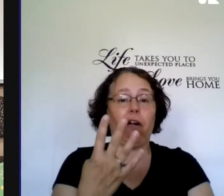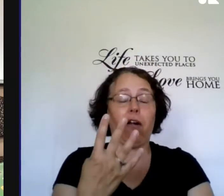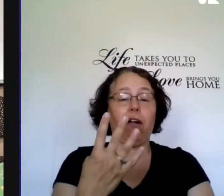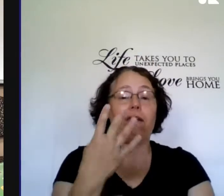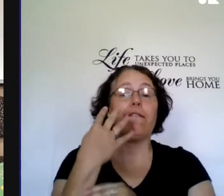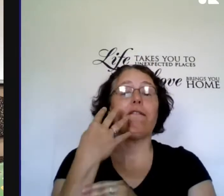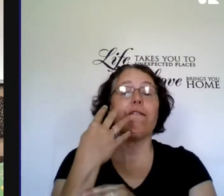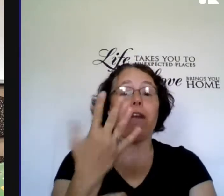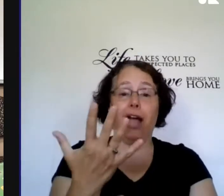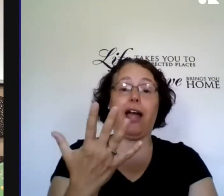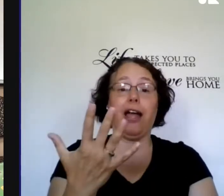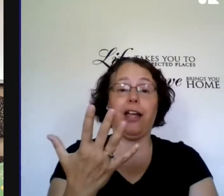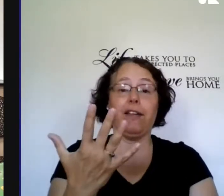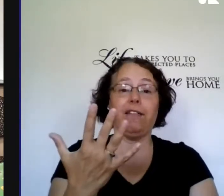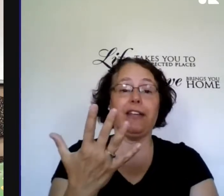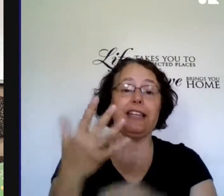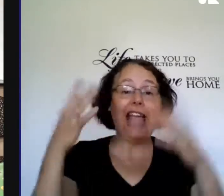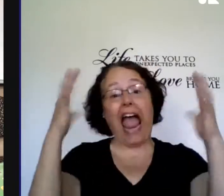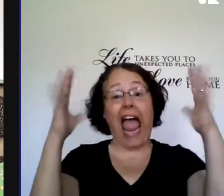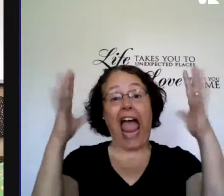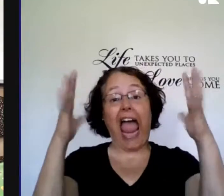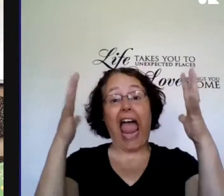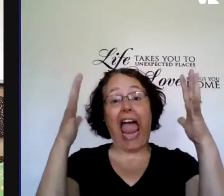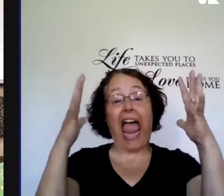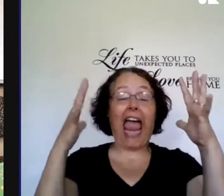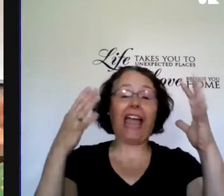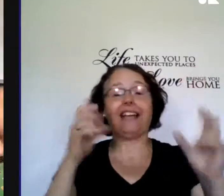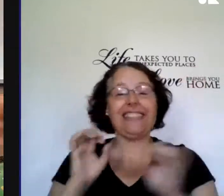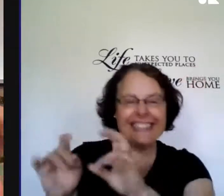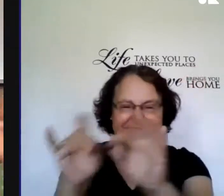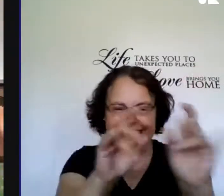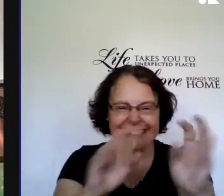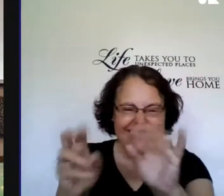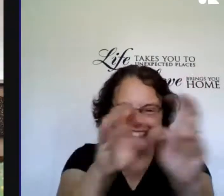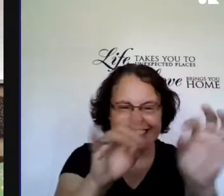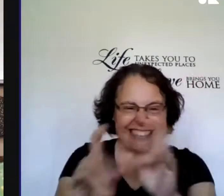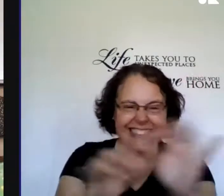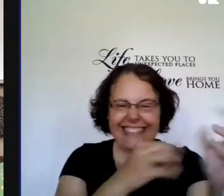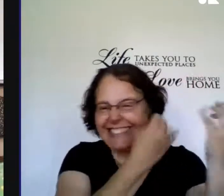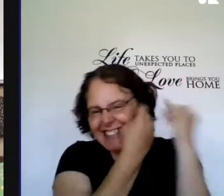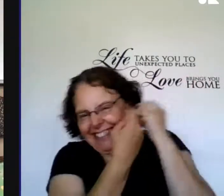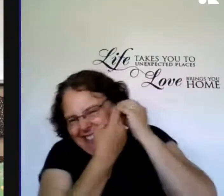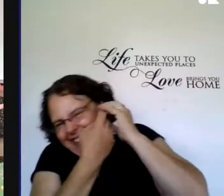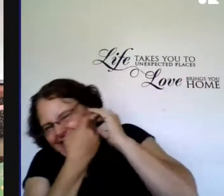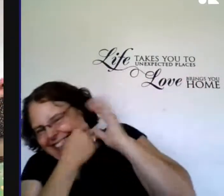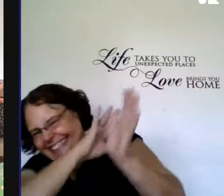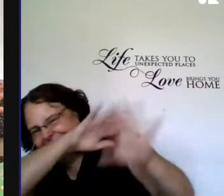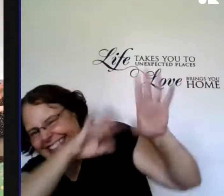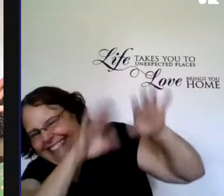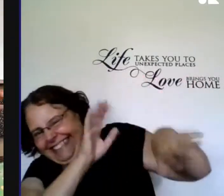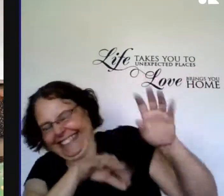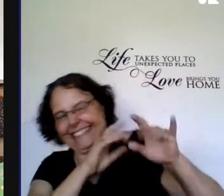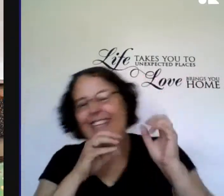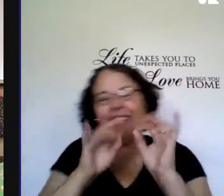4, 5. It's alive! Tickle, tickle, tickle, tickle.